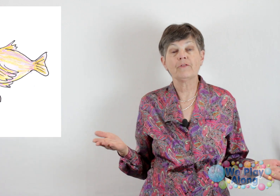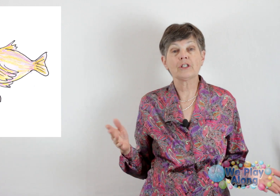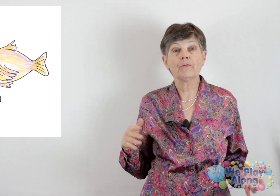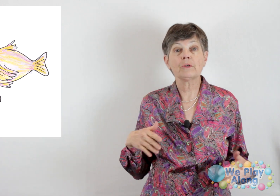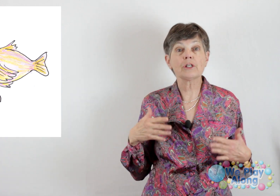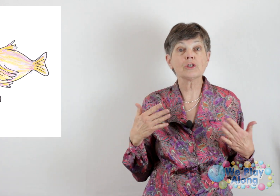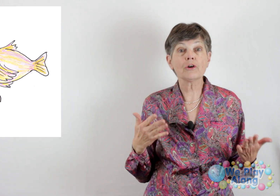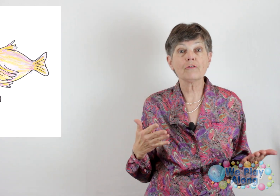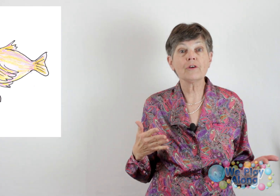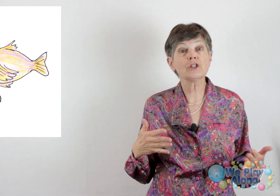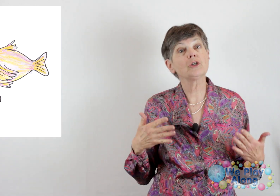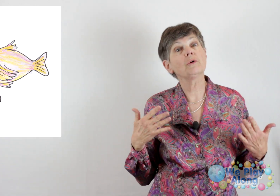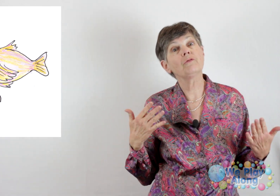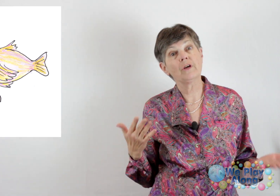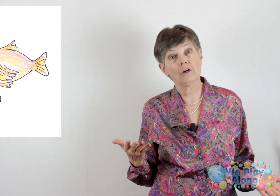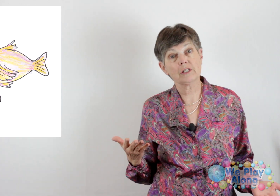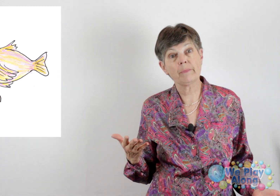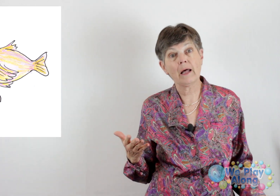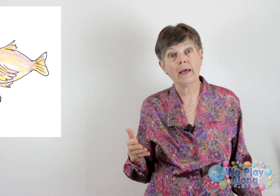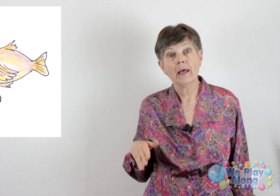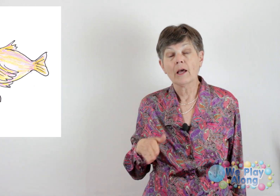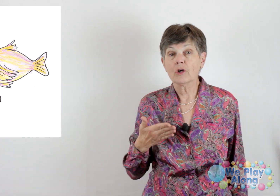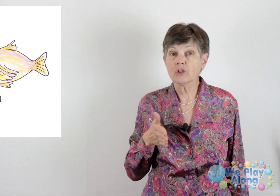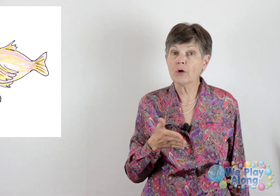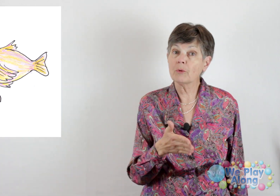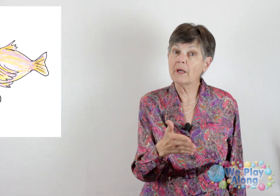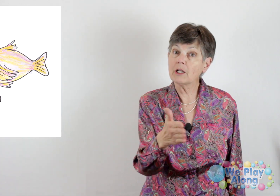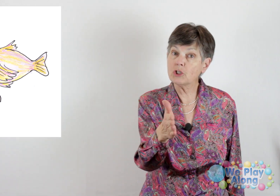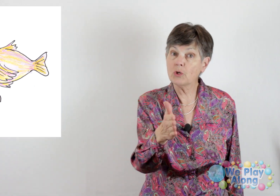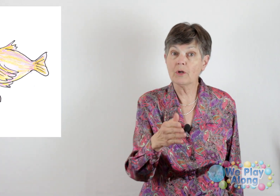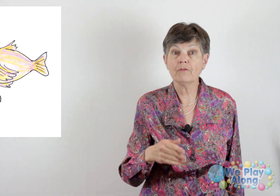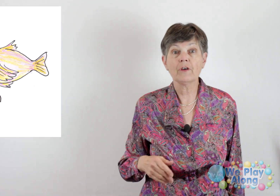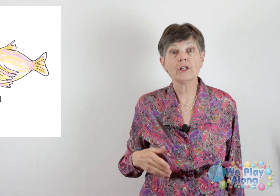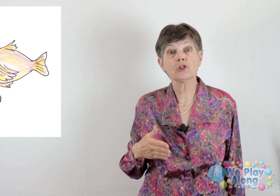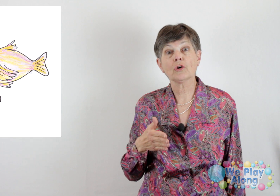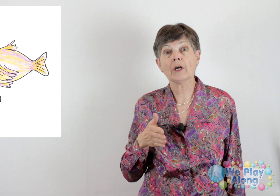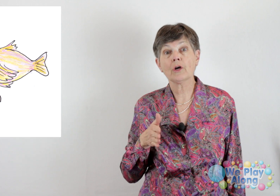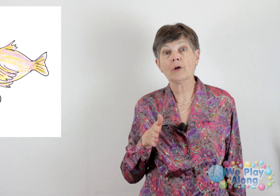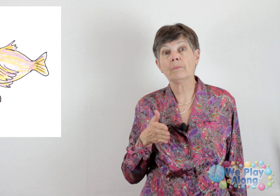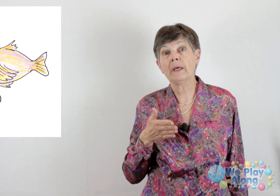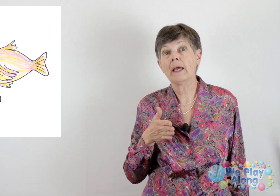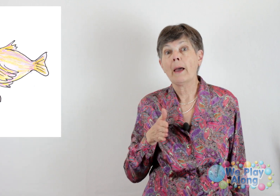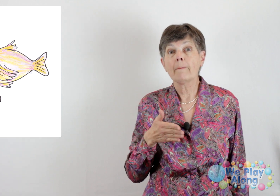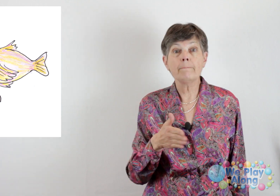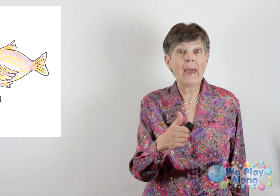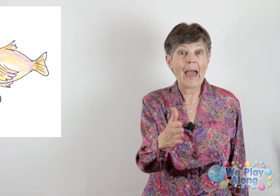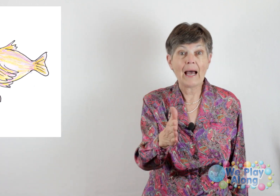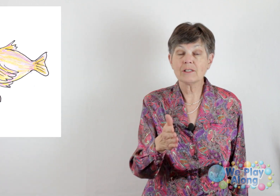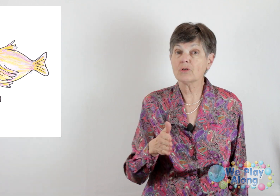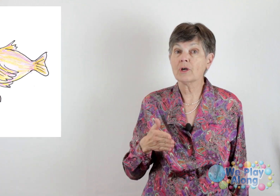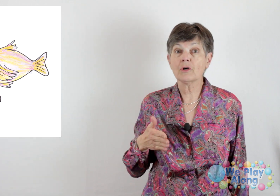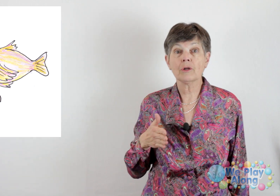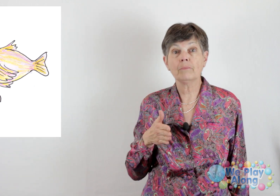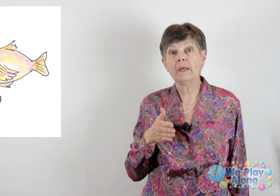fish. If it was a certain fish, you would finger spell it. So it could be a tuna fish, or it could be bass, or it could